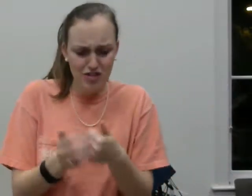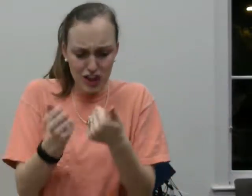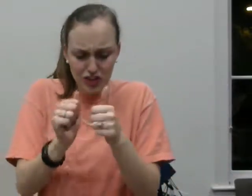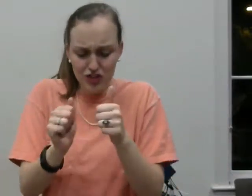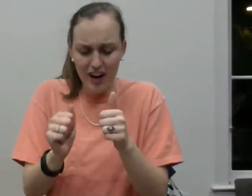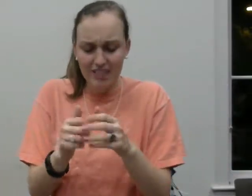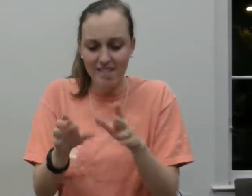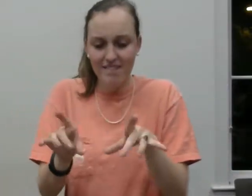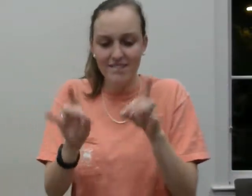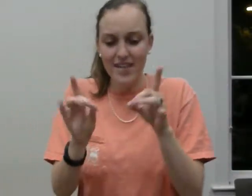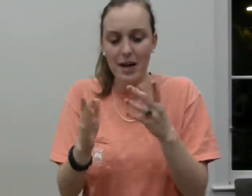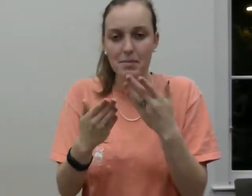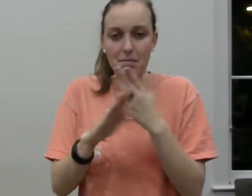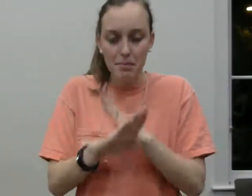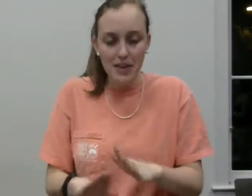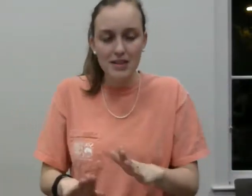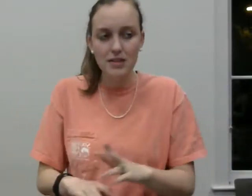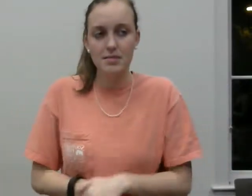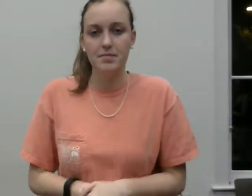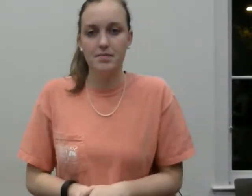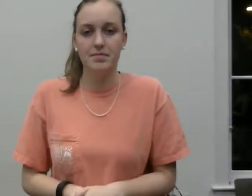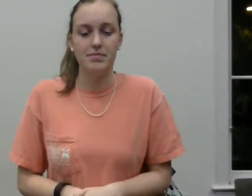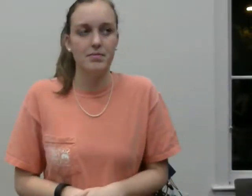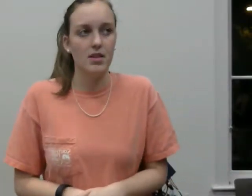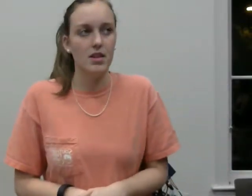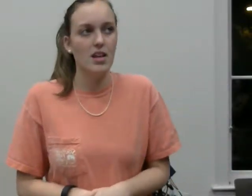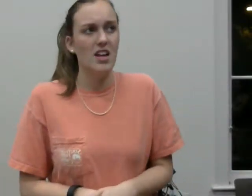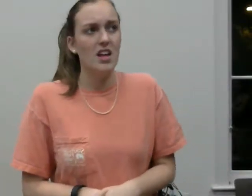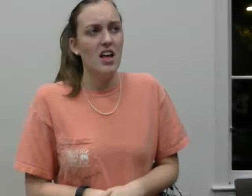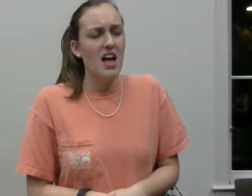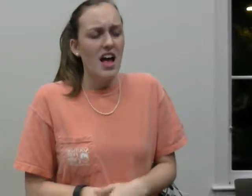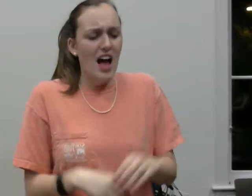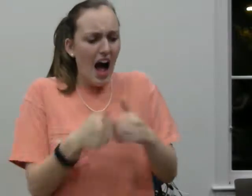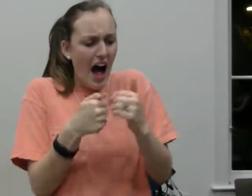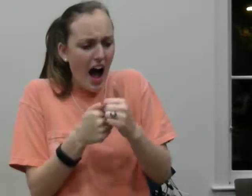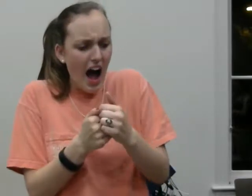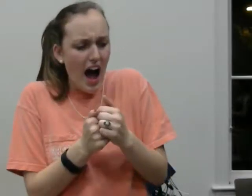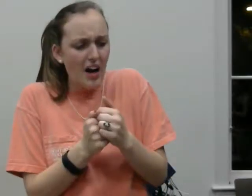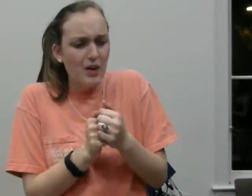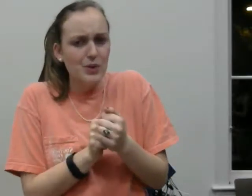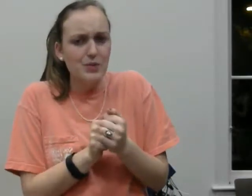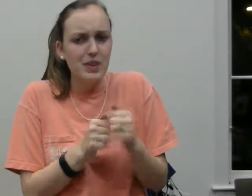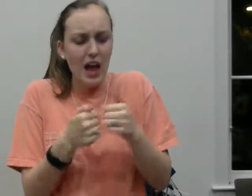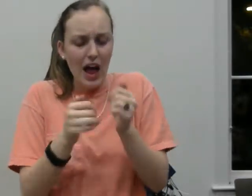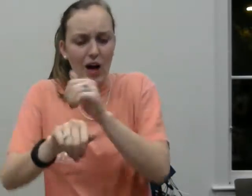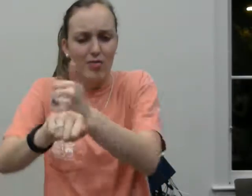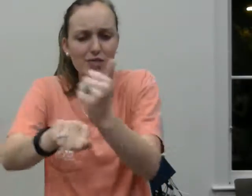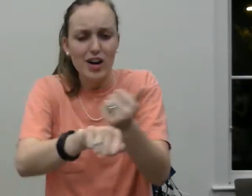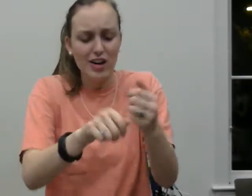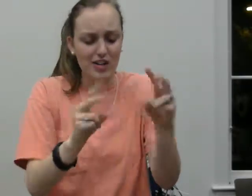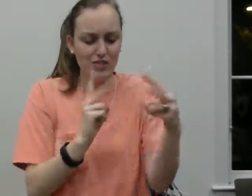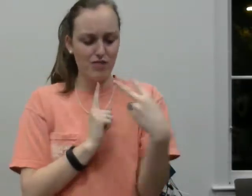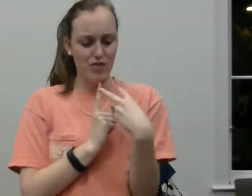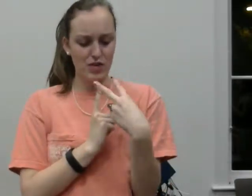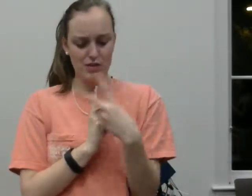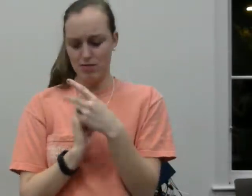13, 1774. How did the colonists view themselves? 14 years later, after 1760, after Salzburg, they still view themselves